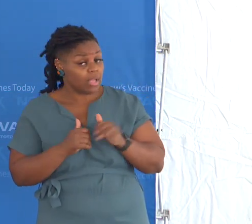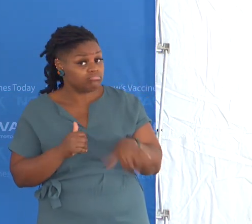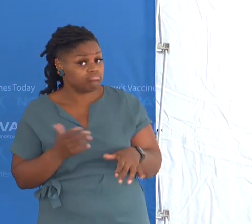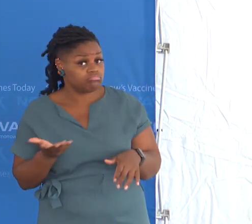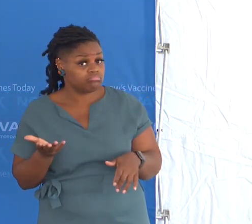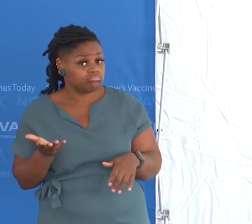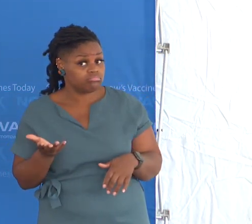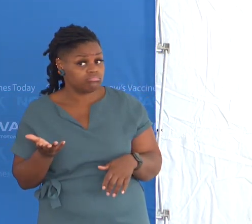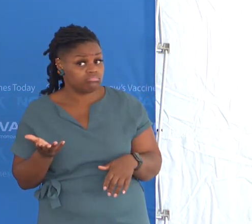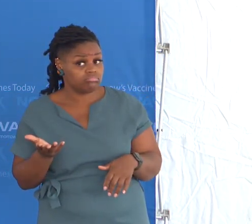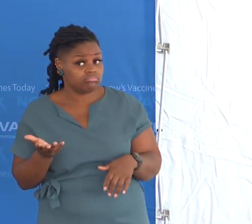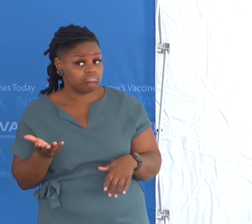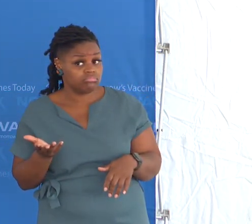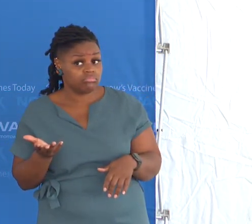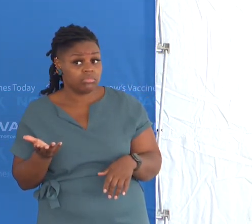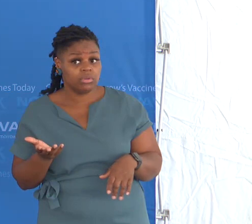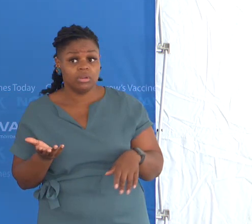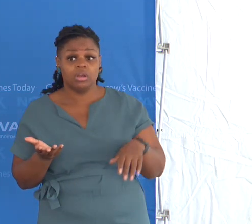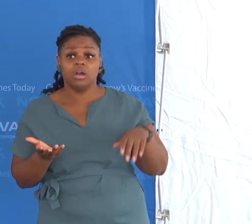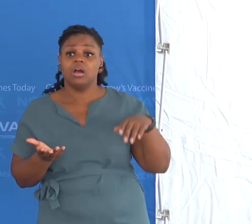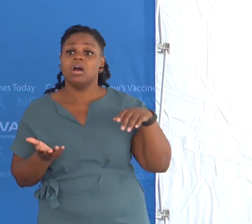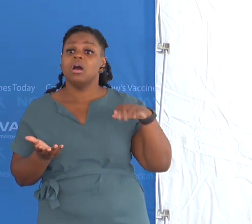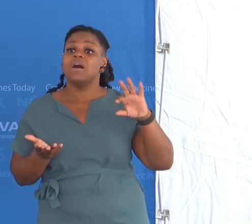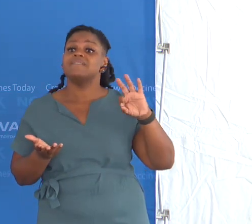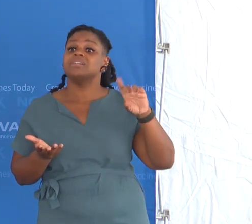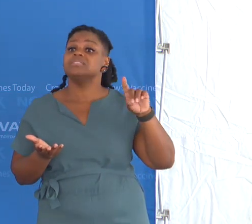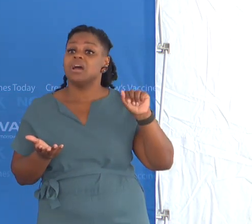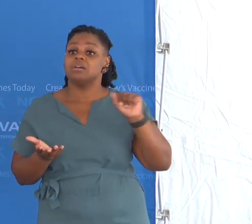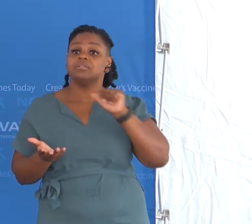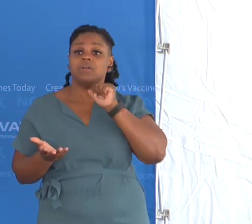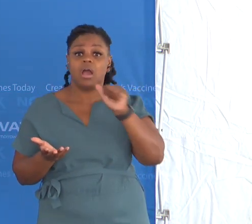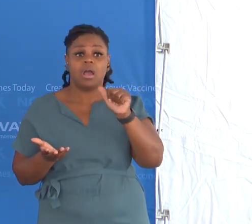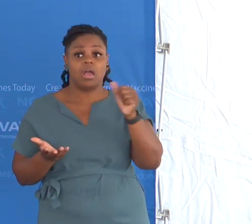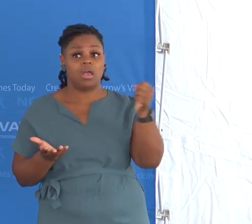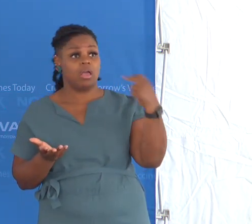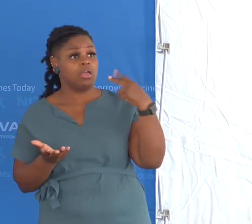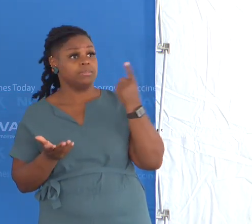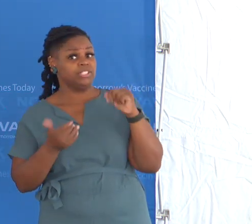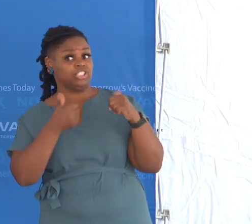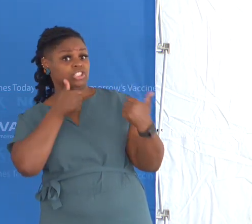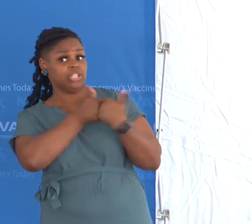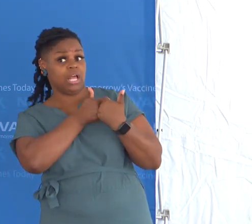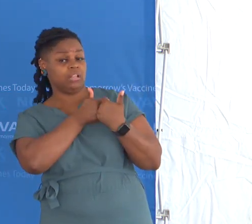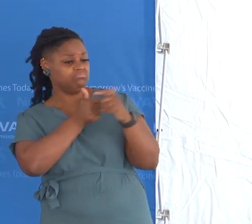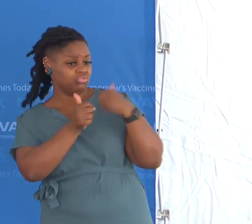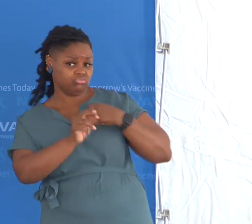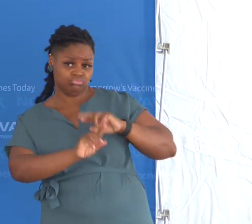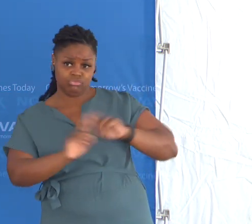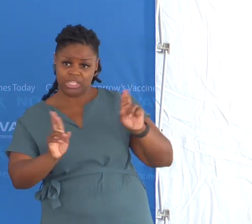us. We do the full safety